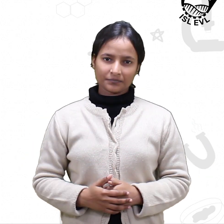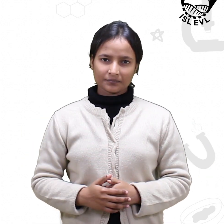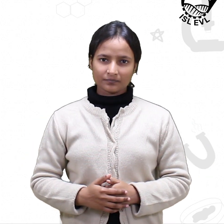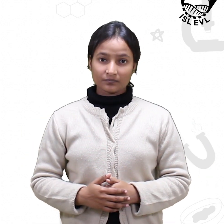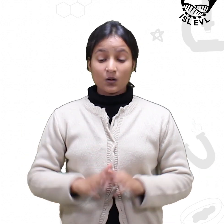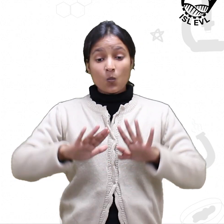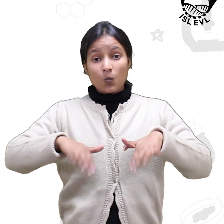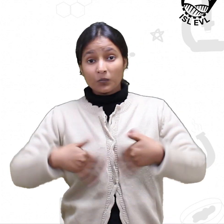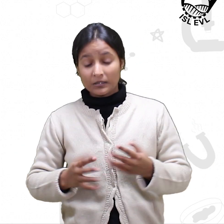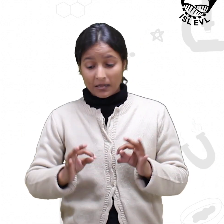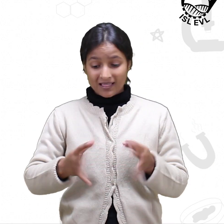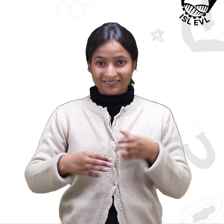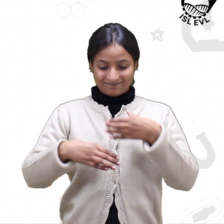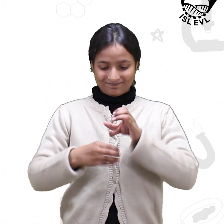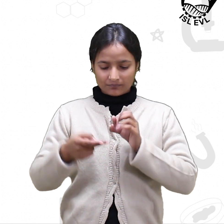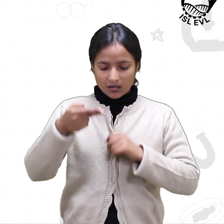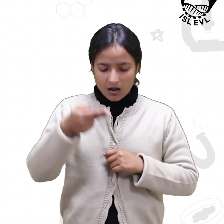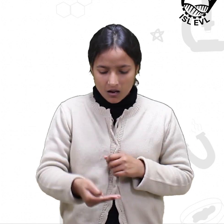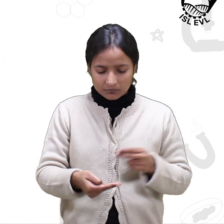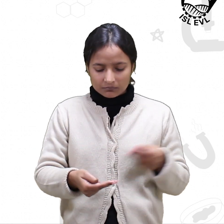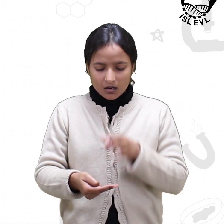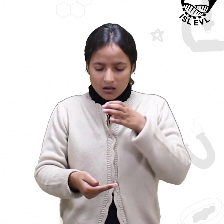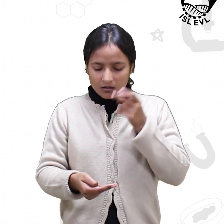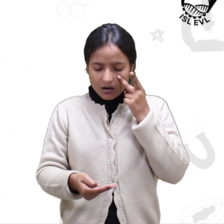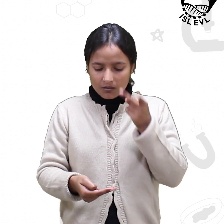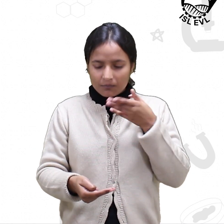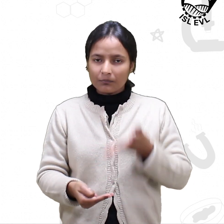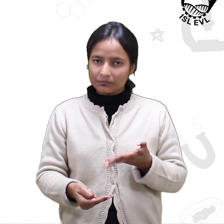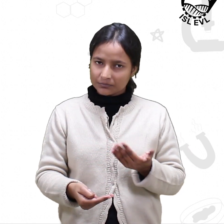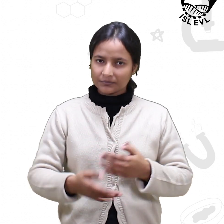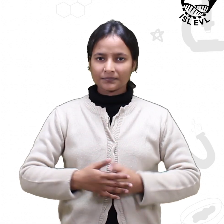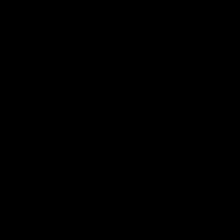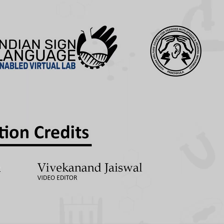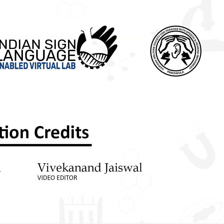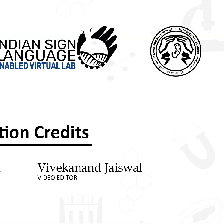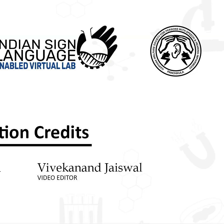So under the microscope, you are seeing this neuron to muscle junction.